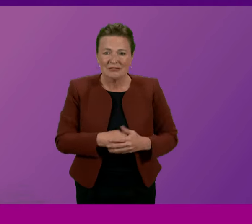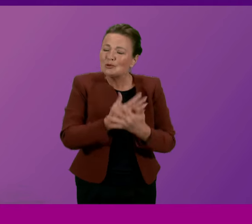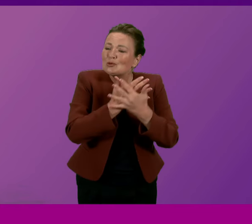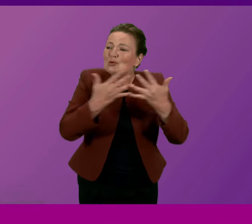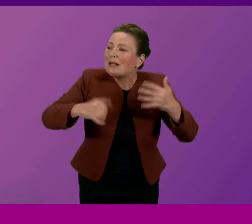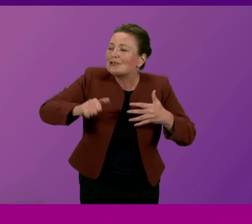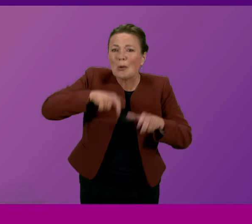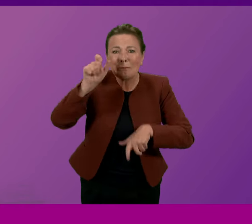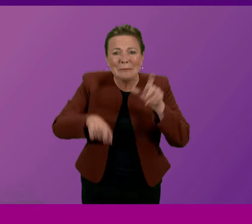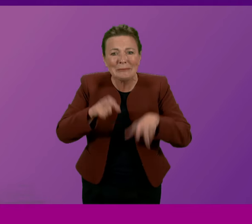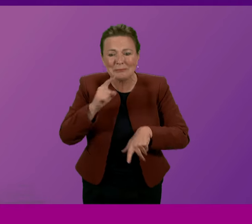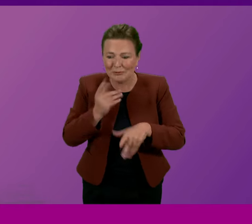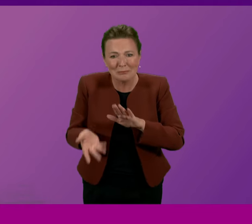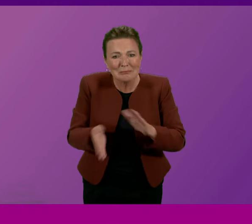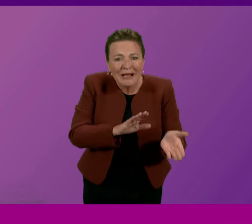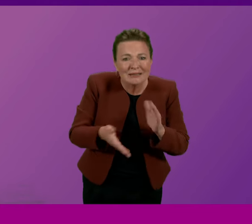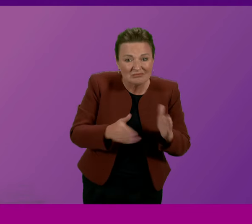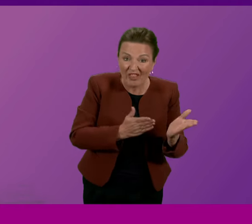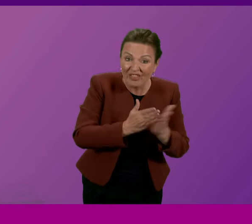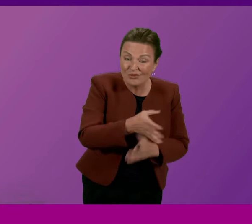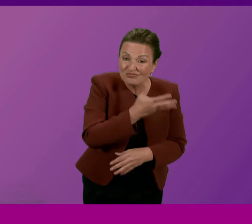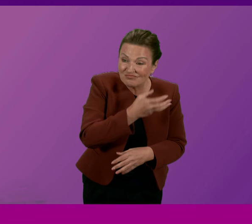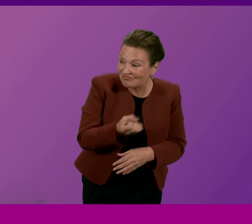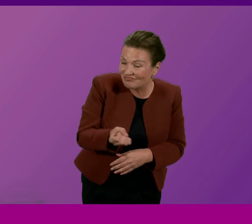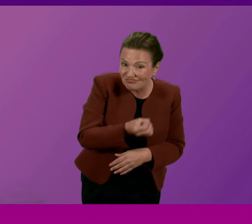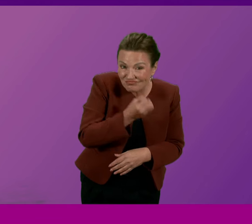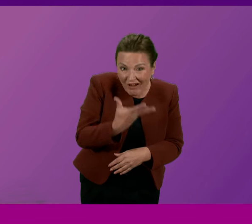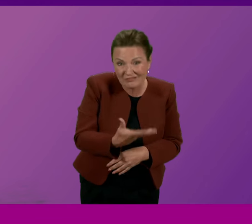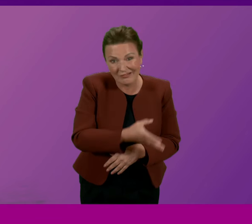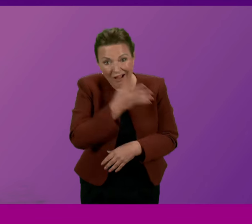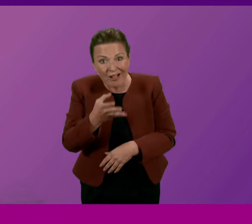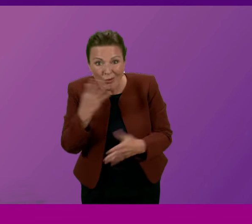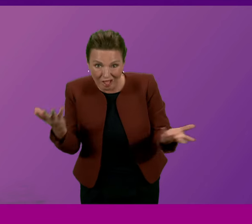loved ones to drugs and alcohol. Too many Scots